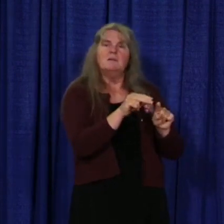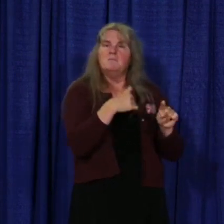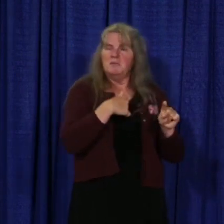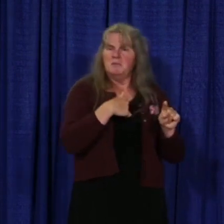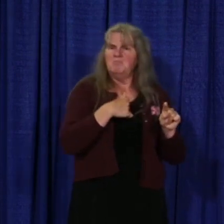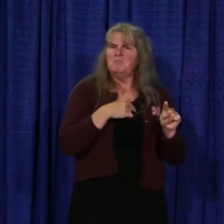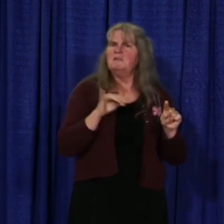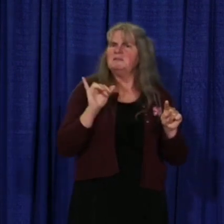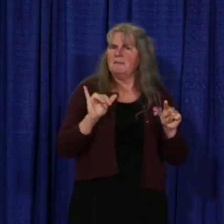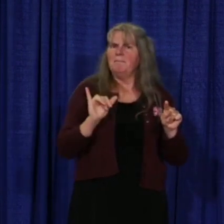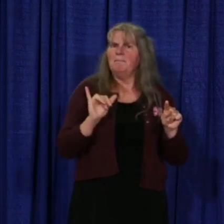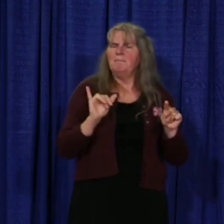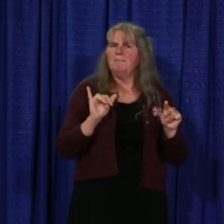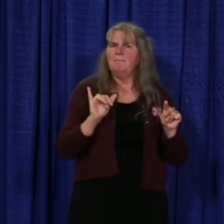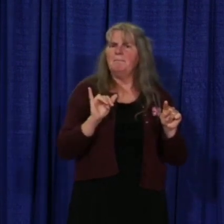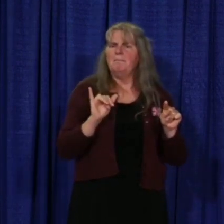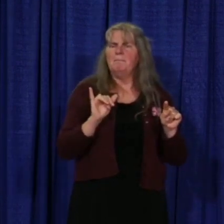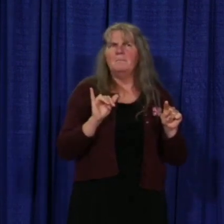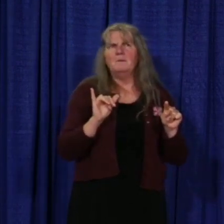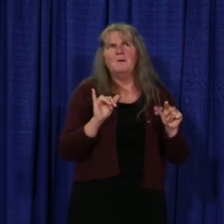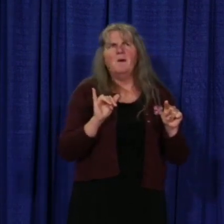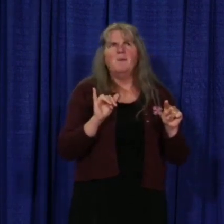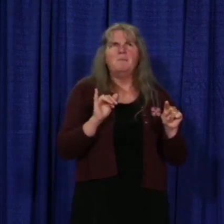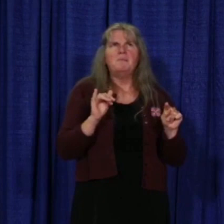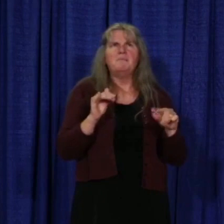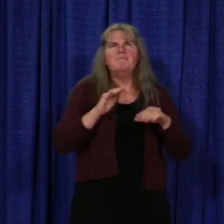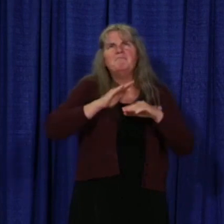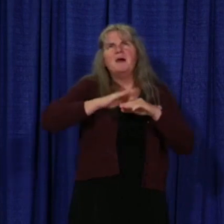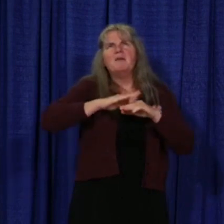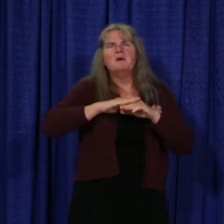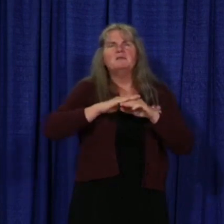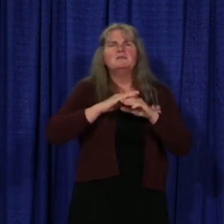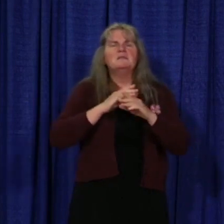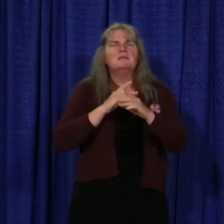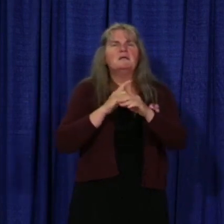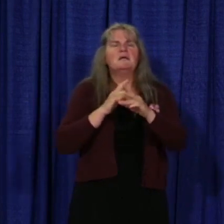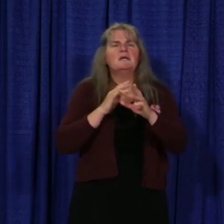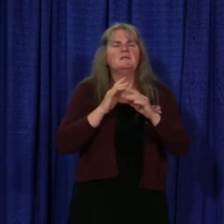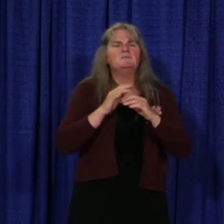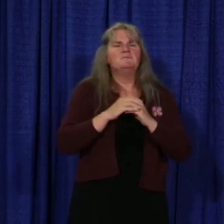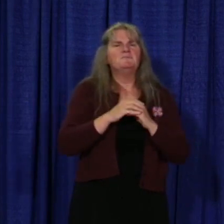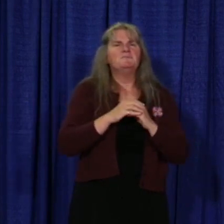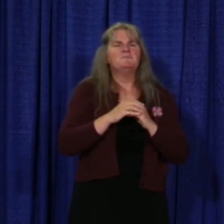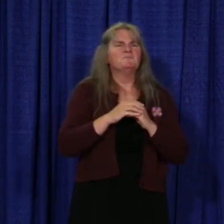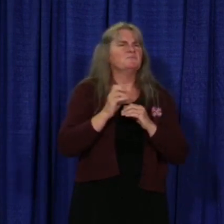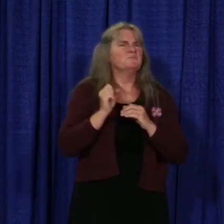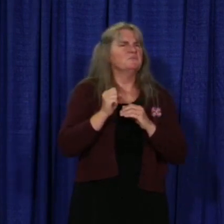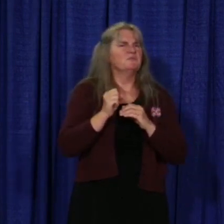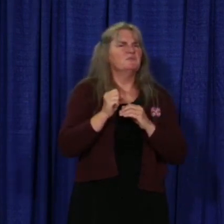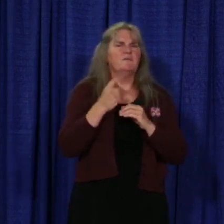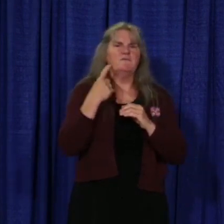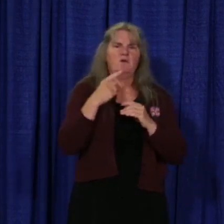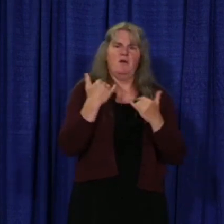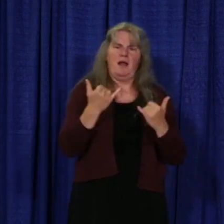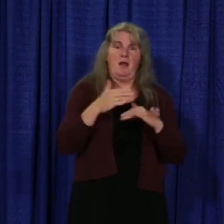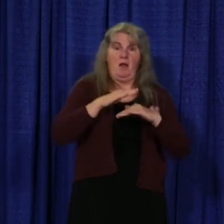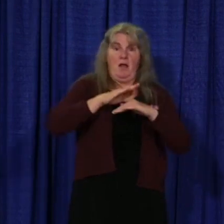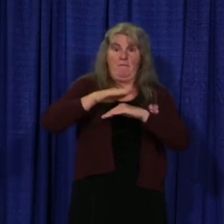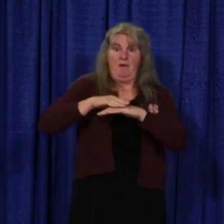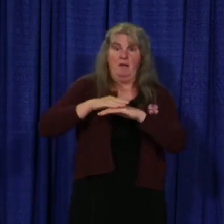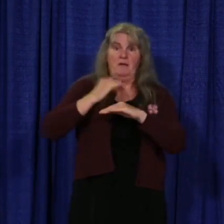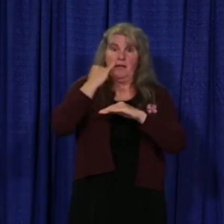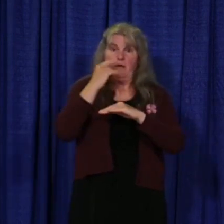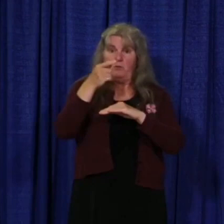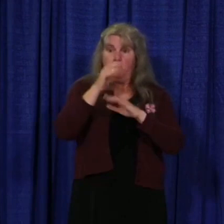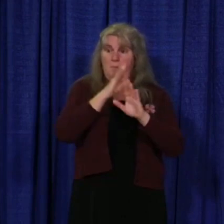around perhaps maybe more segmented advice. So, just right now advising if you are traveling